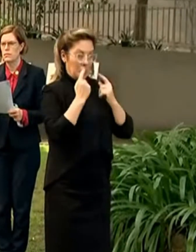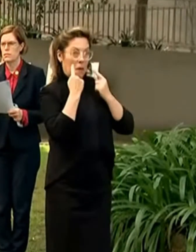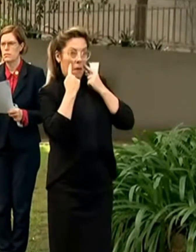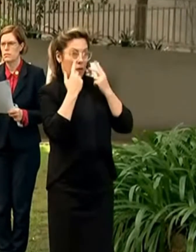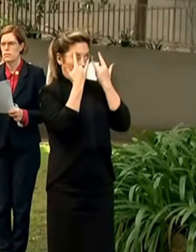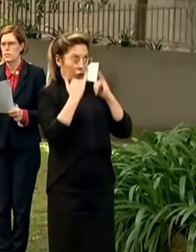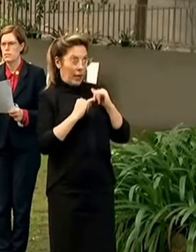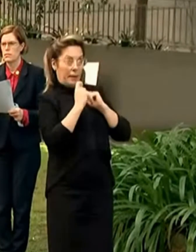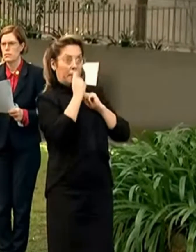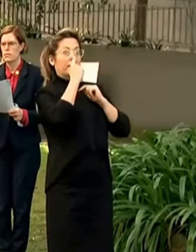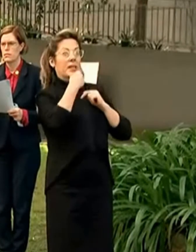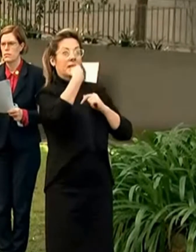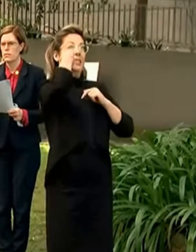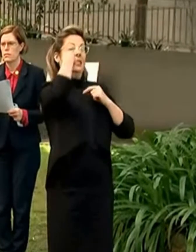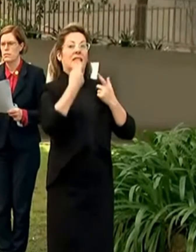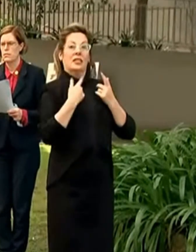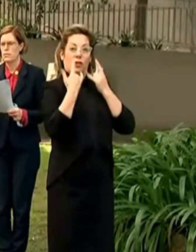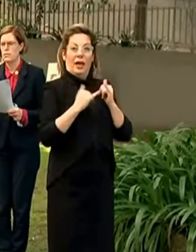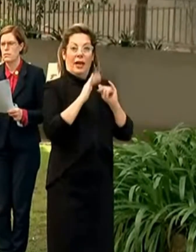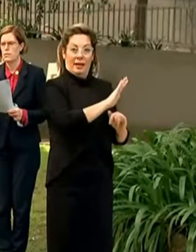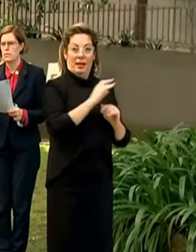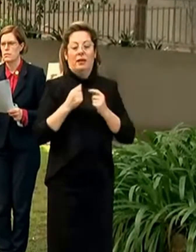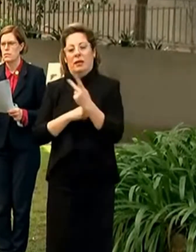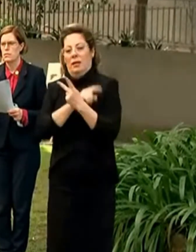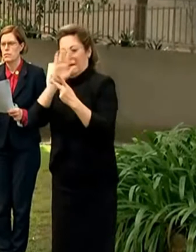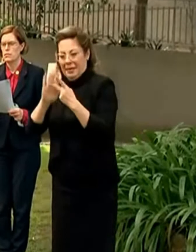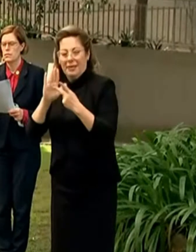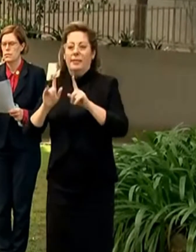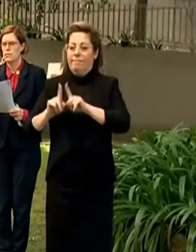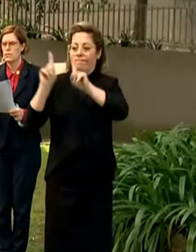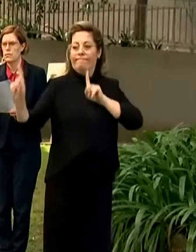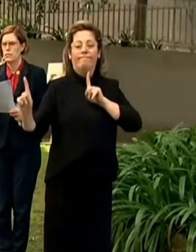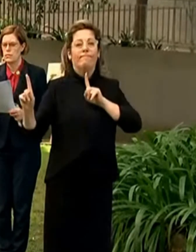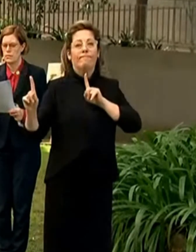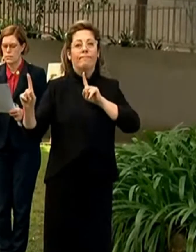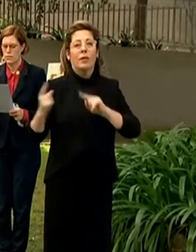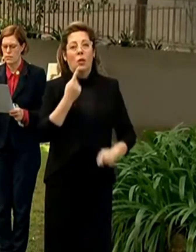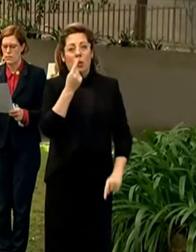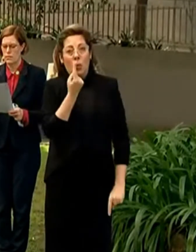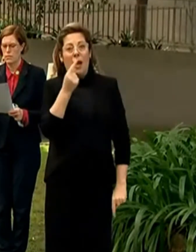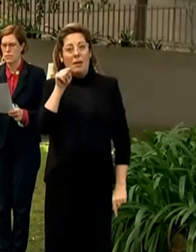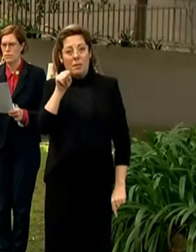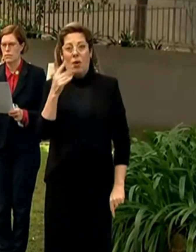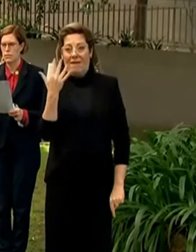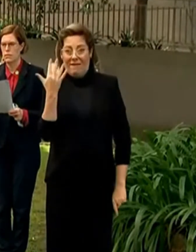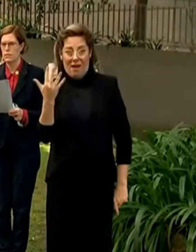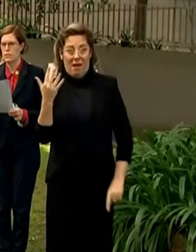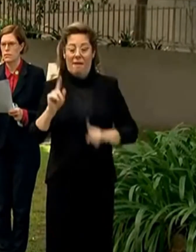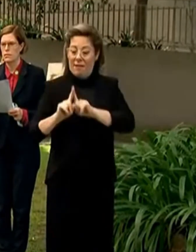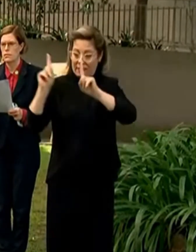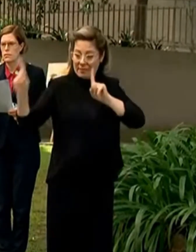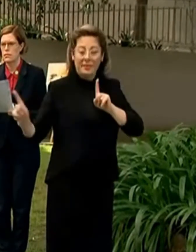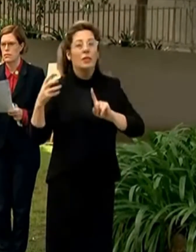social distance no matter where you are, 1.5 metres, no exceptions for anybody. You have to keep that social distance. You have to keep up your hand